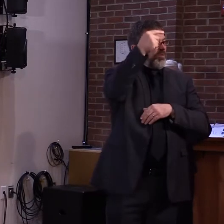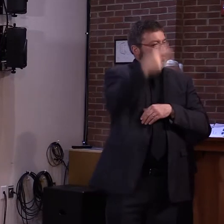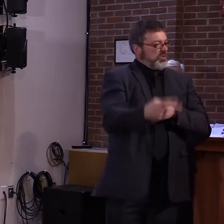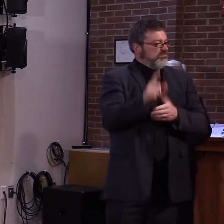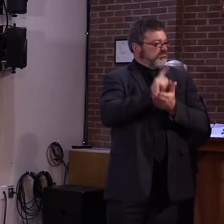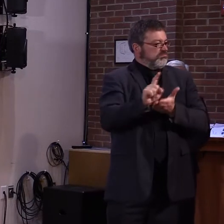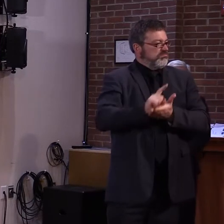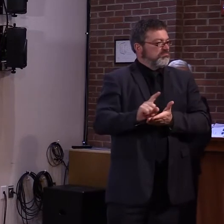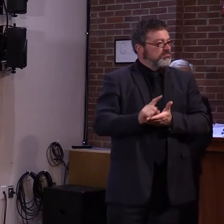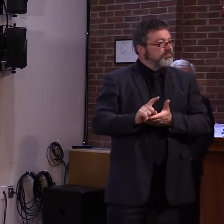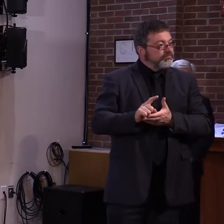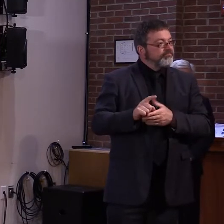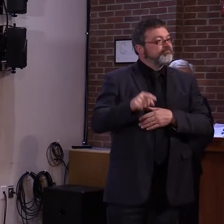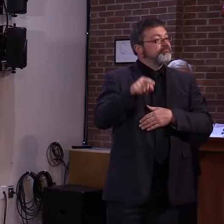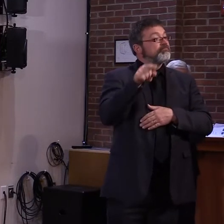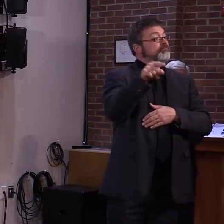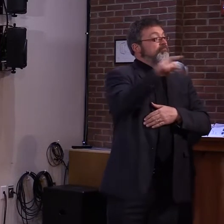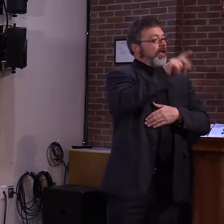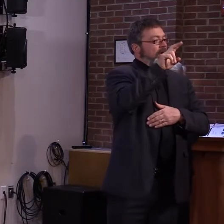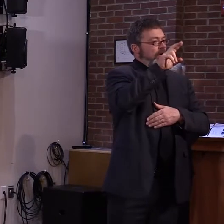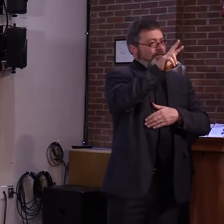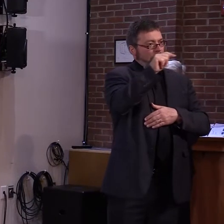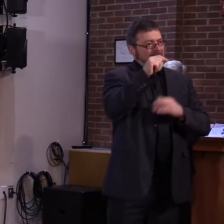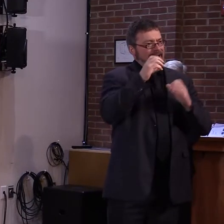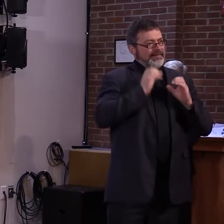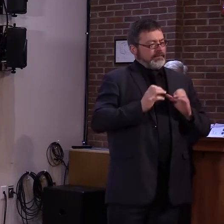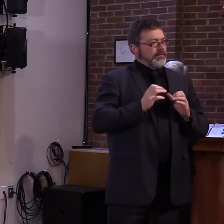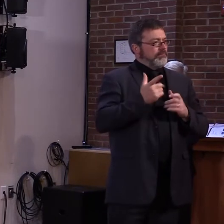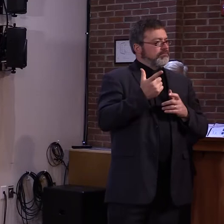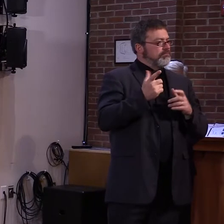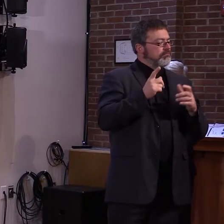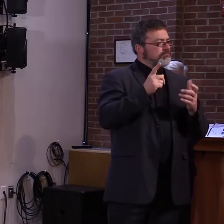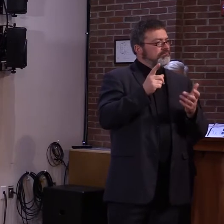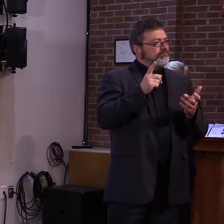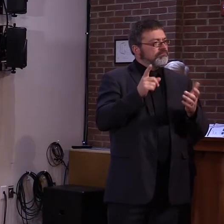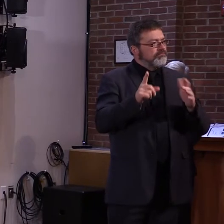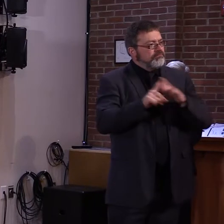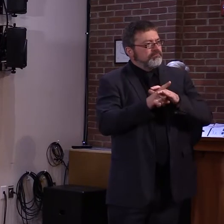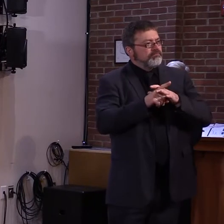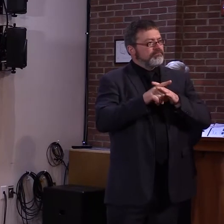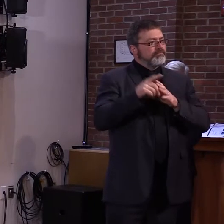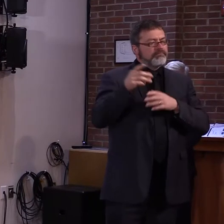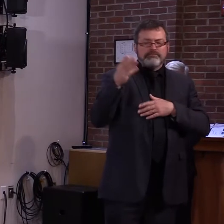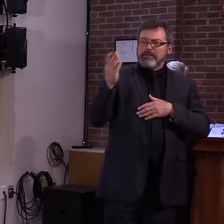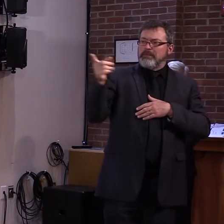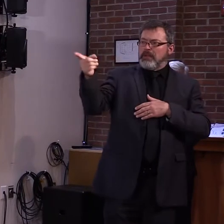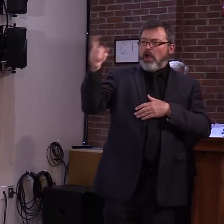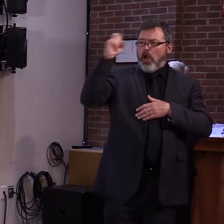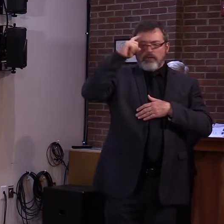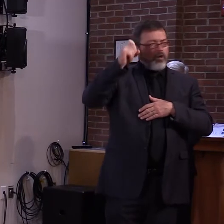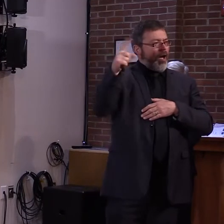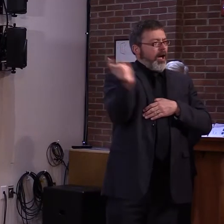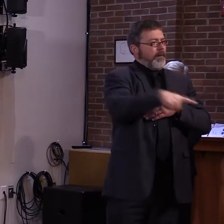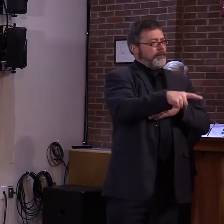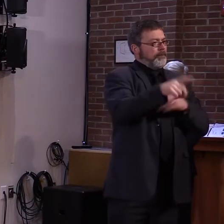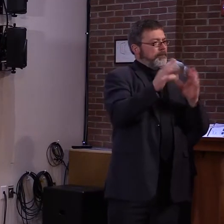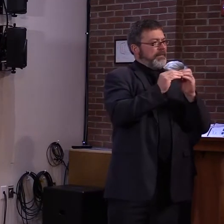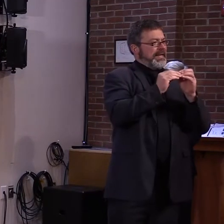several citizens mentioned that maybe the governor should attend so that he could hear some of these concerns in